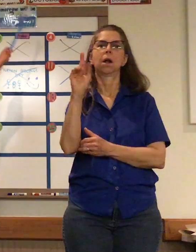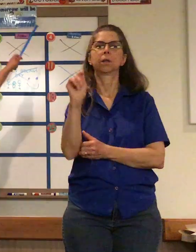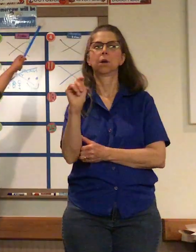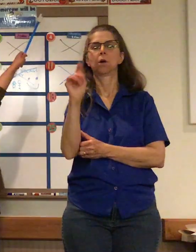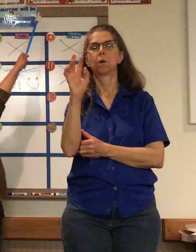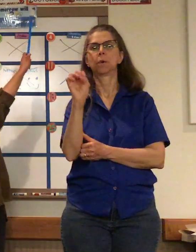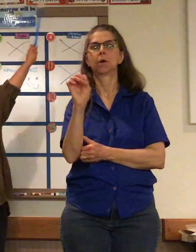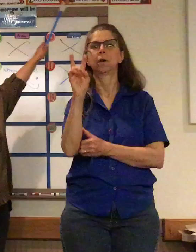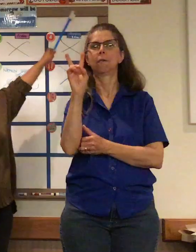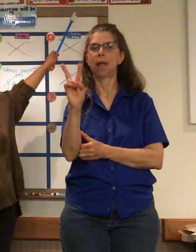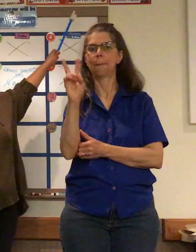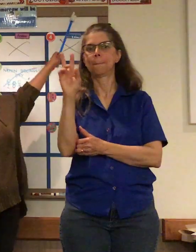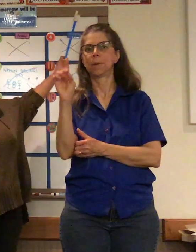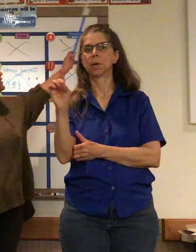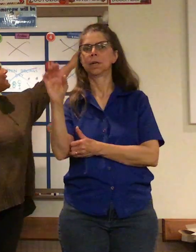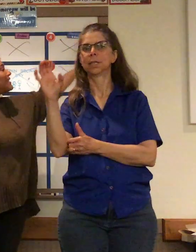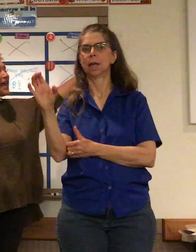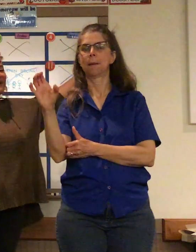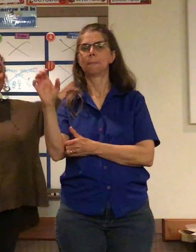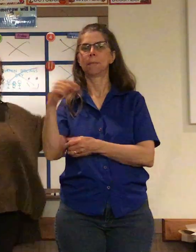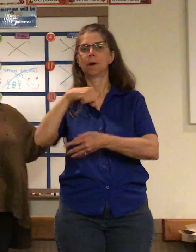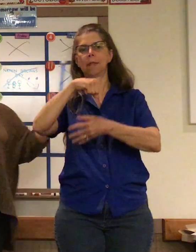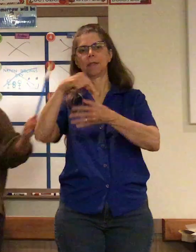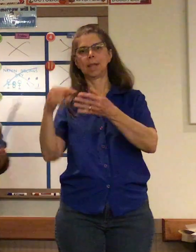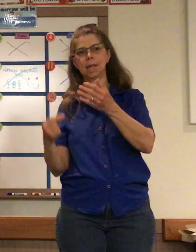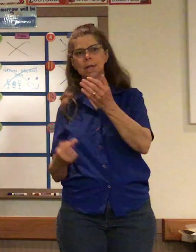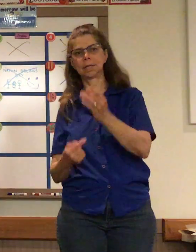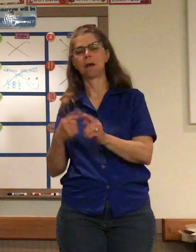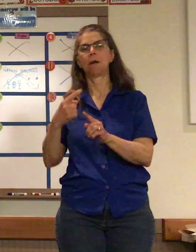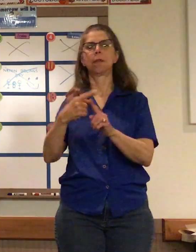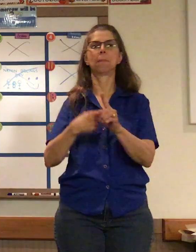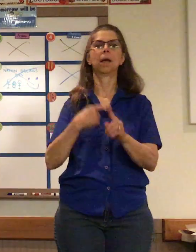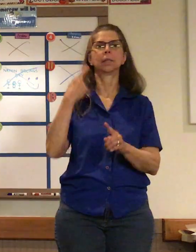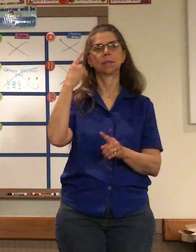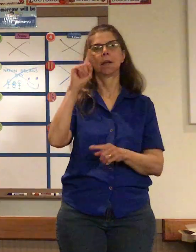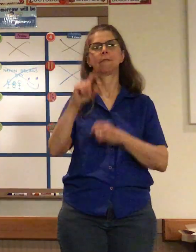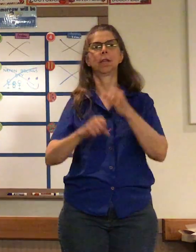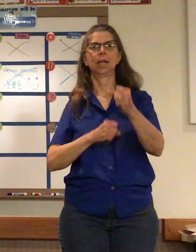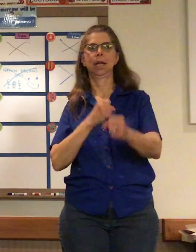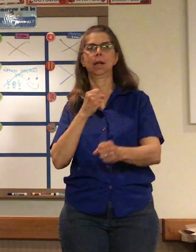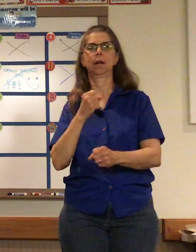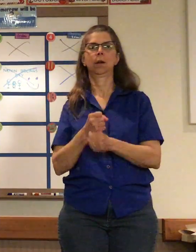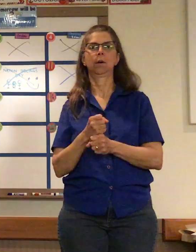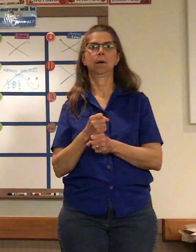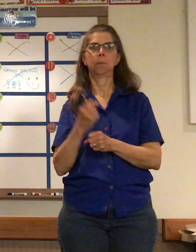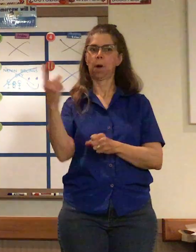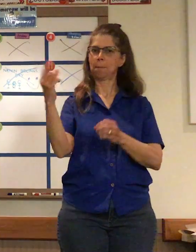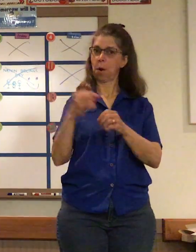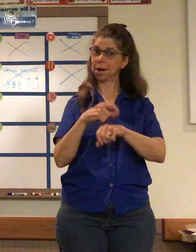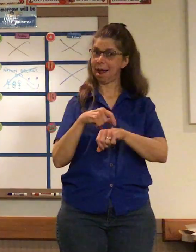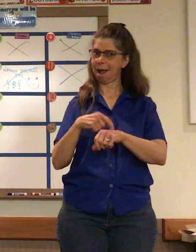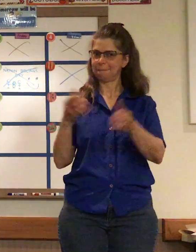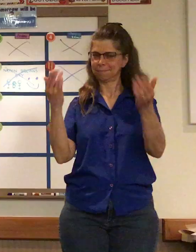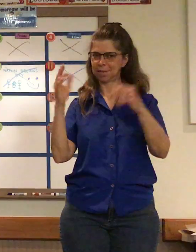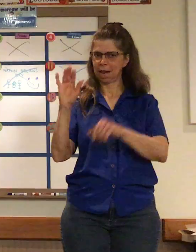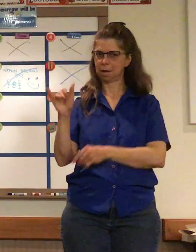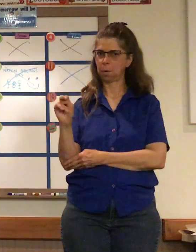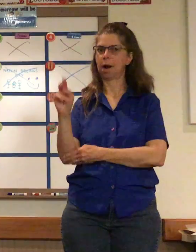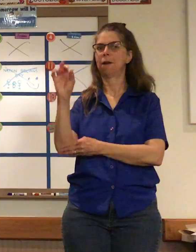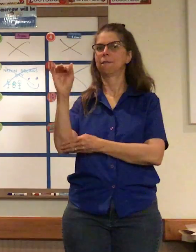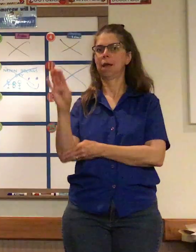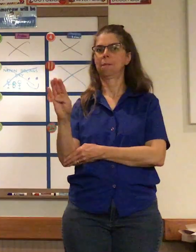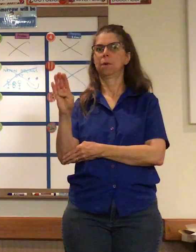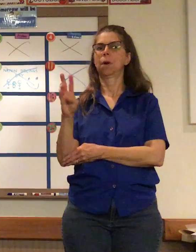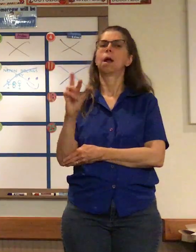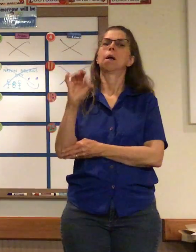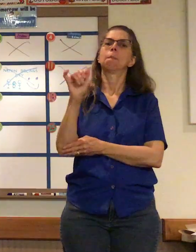September, October, November, December. These are the months of the year. One more time.